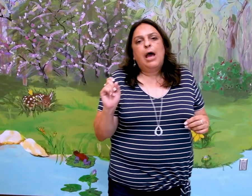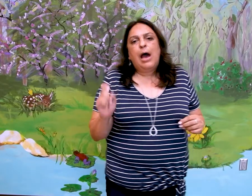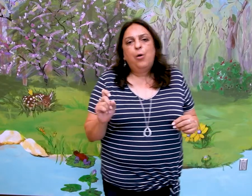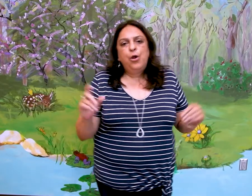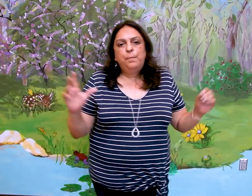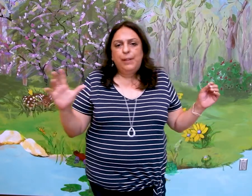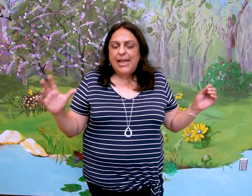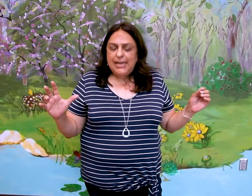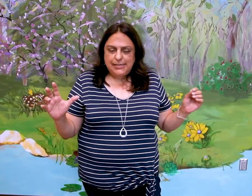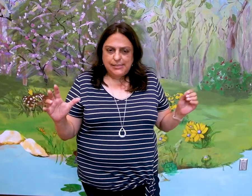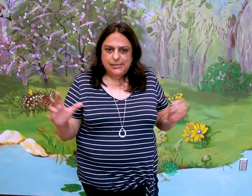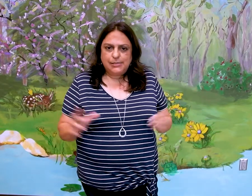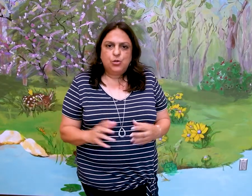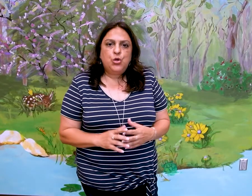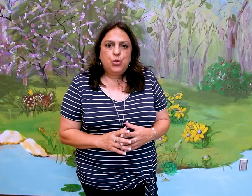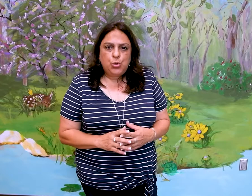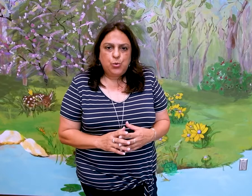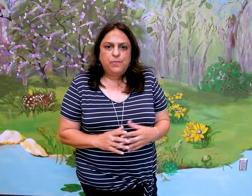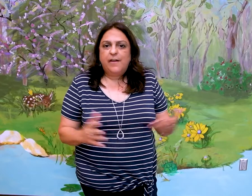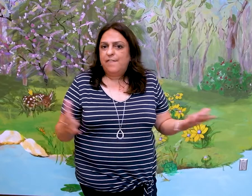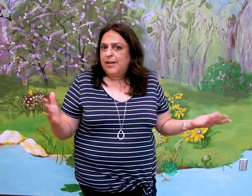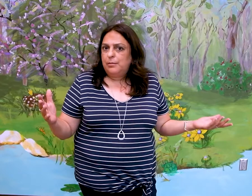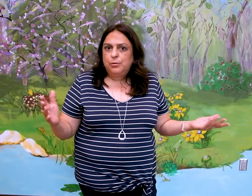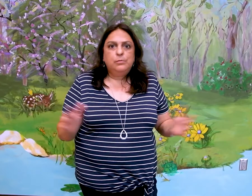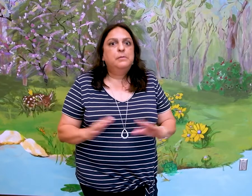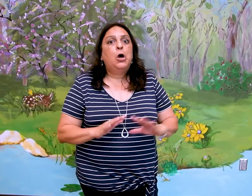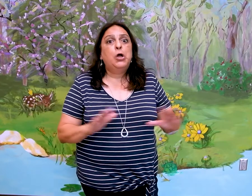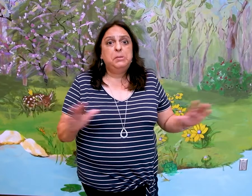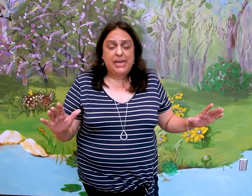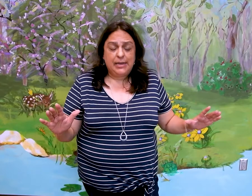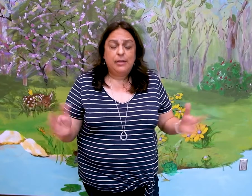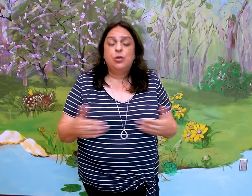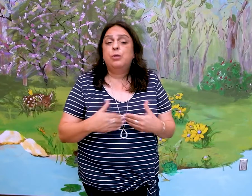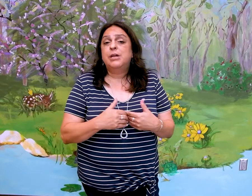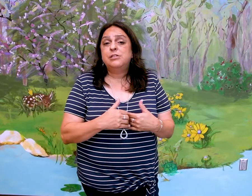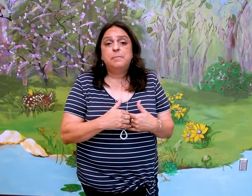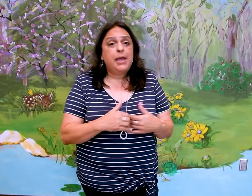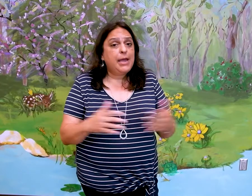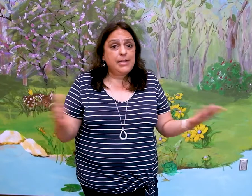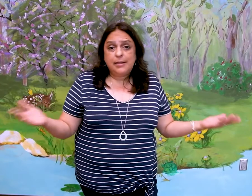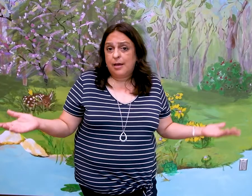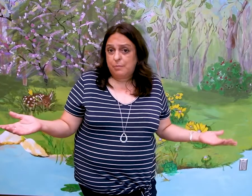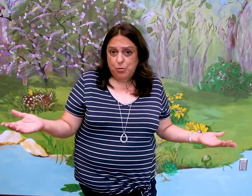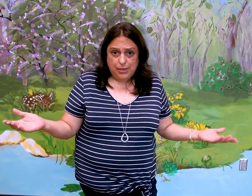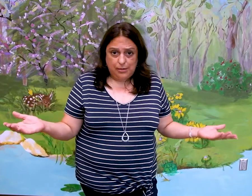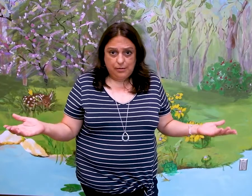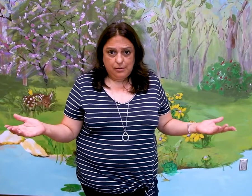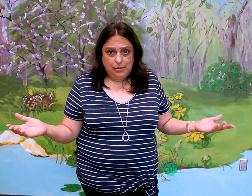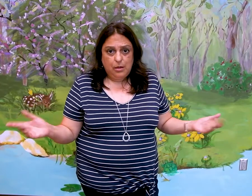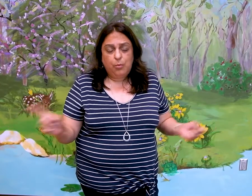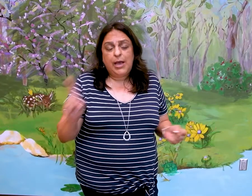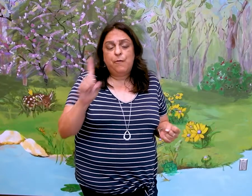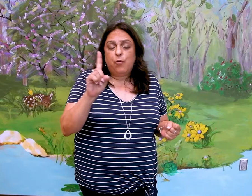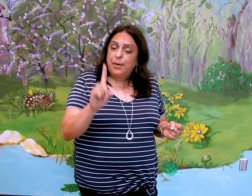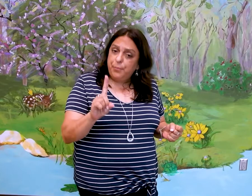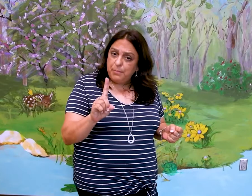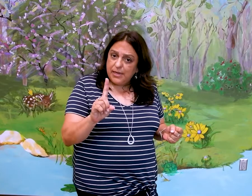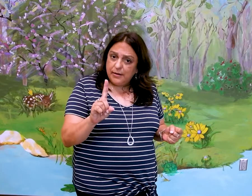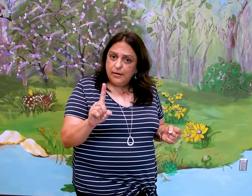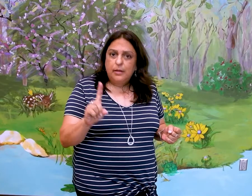our playlists on YouTube are available on demand. You can watch them anytime you want. We have one premiere